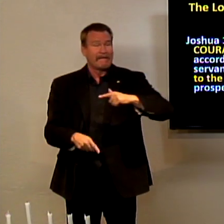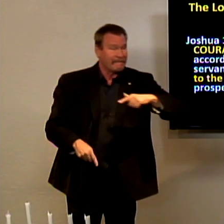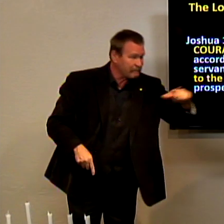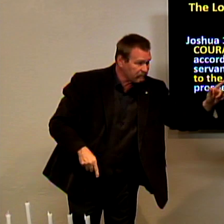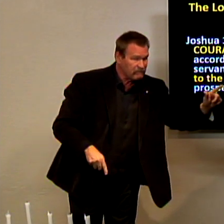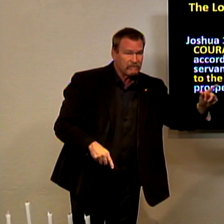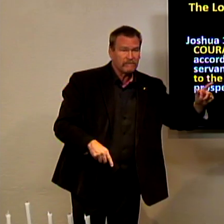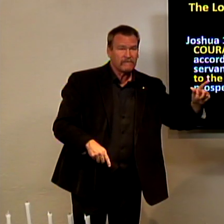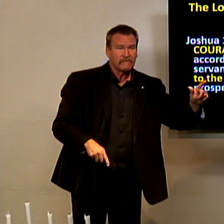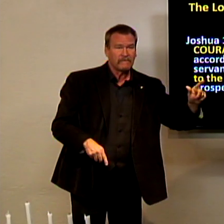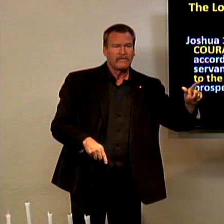the left.